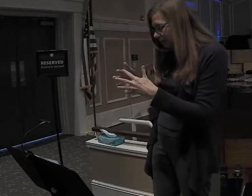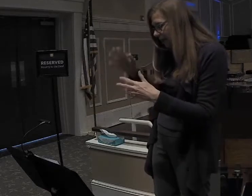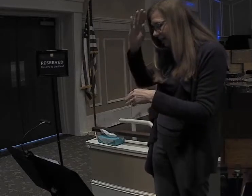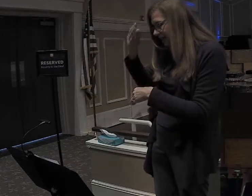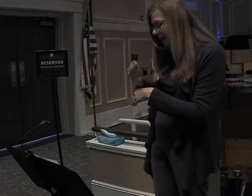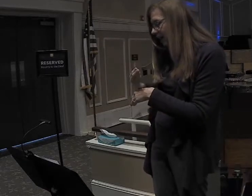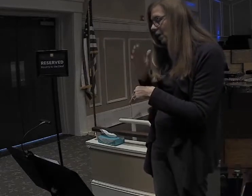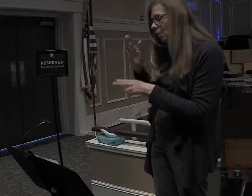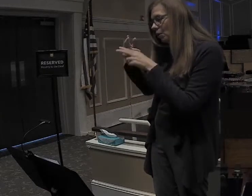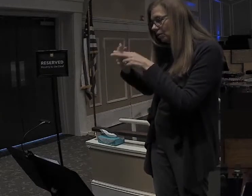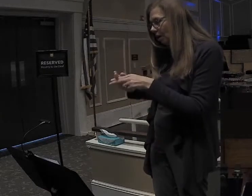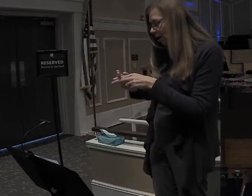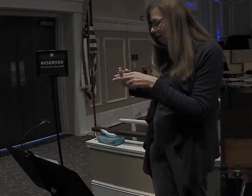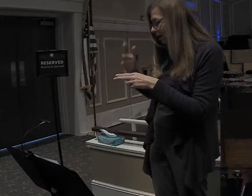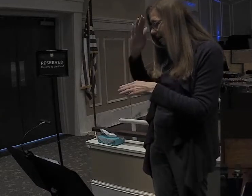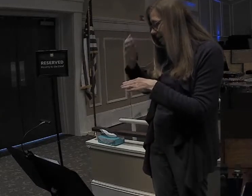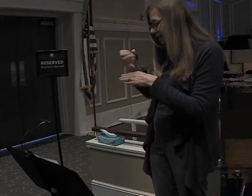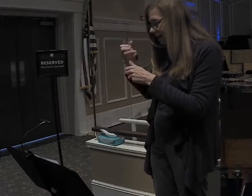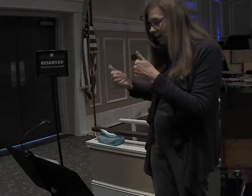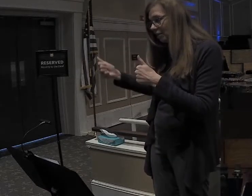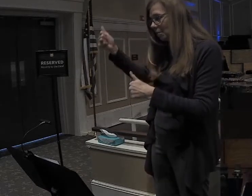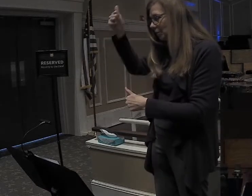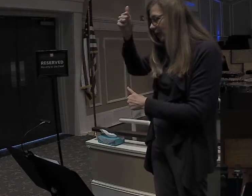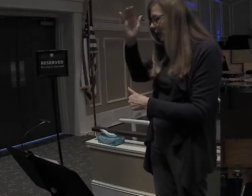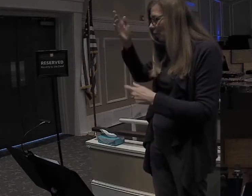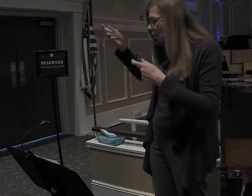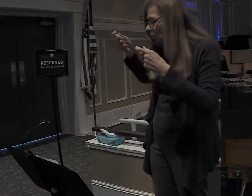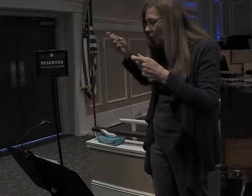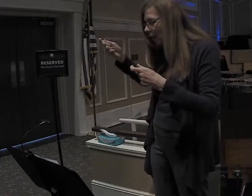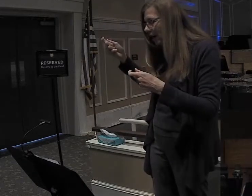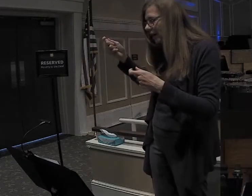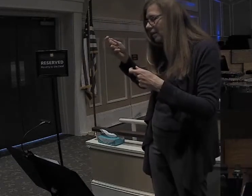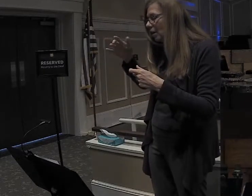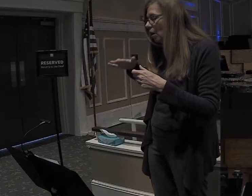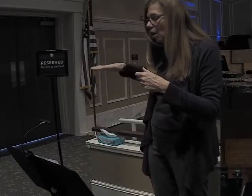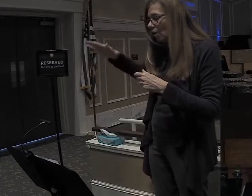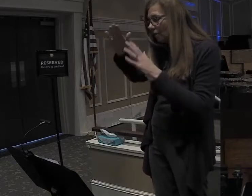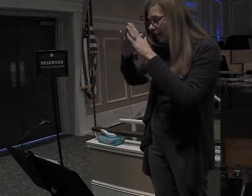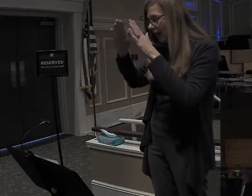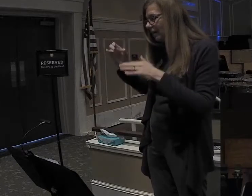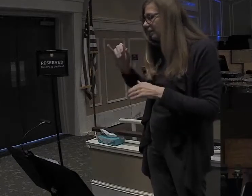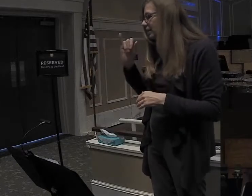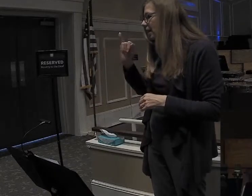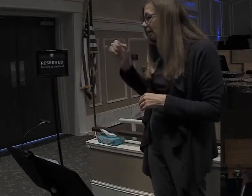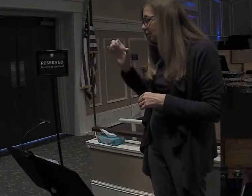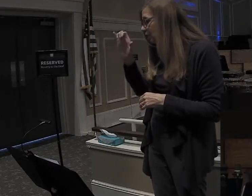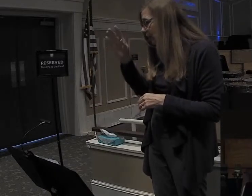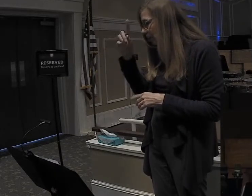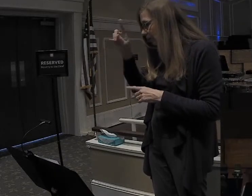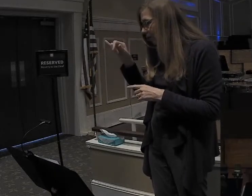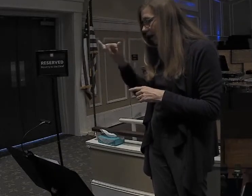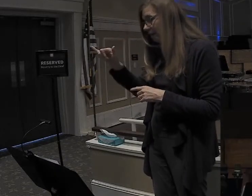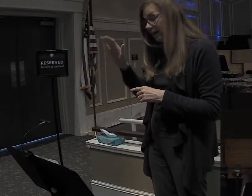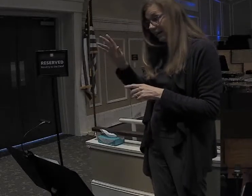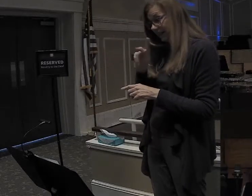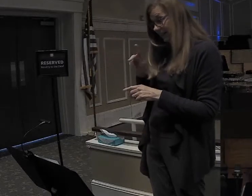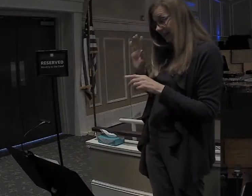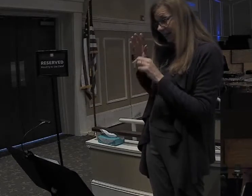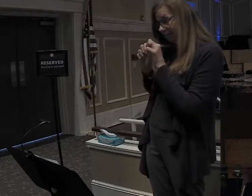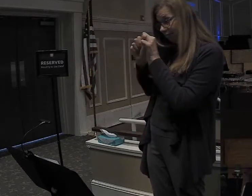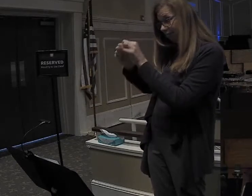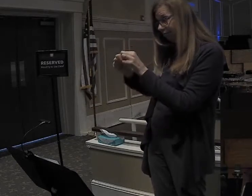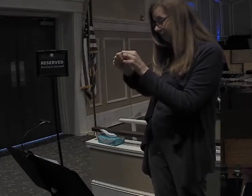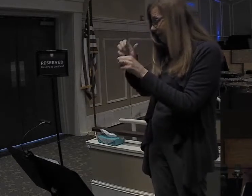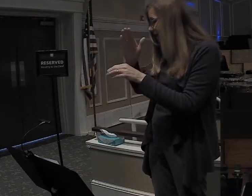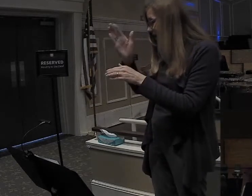and he'll be called the Son of the Most High, and he'll reign over the house of Jacob forever, and his kingdom would have no end. And